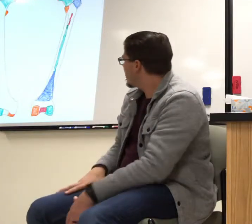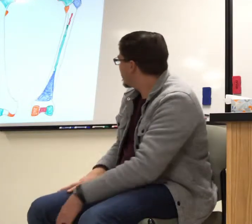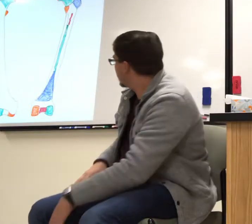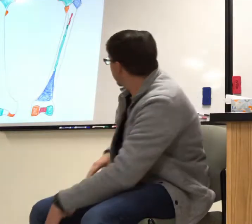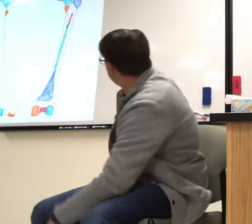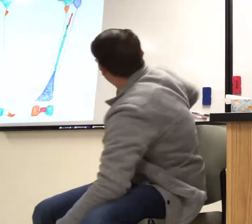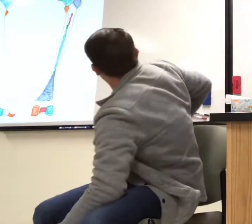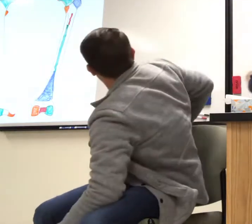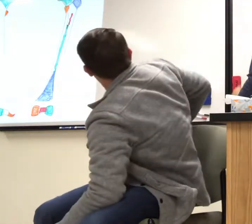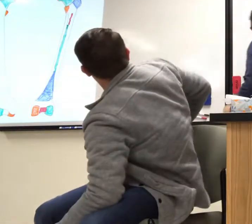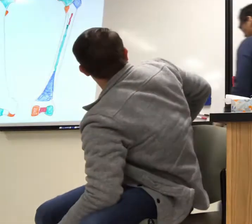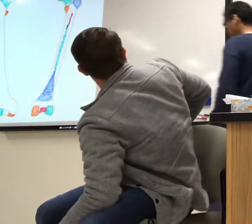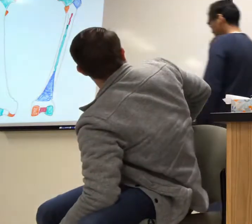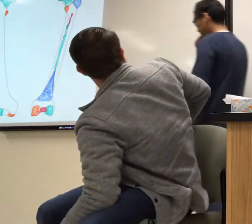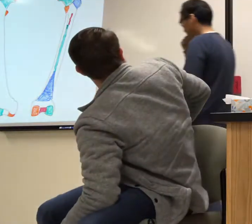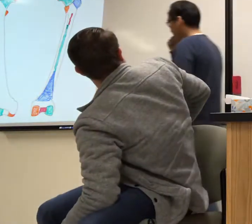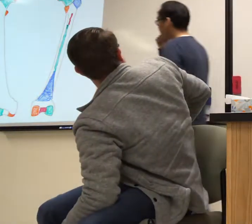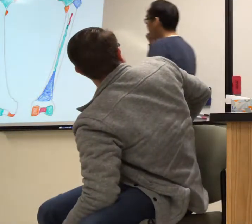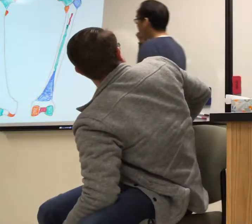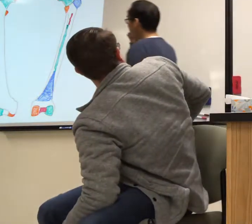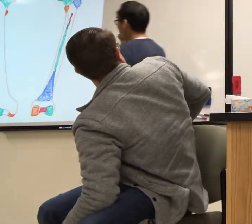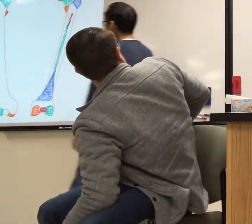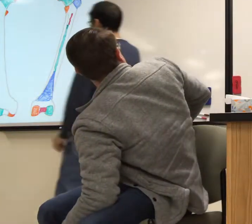use red.